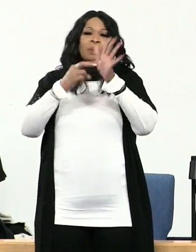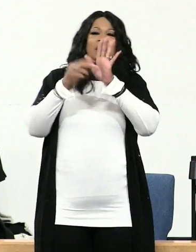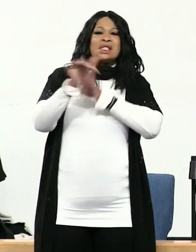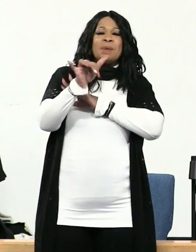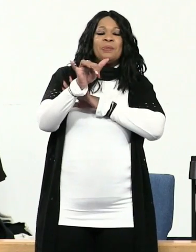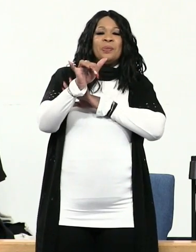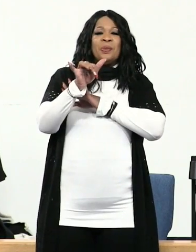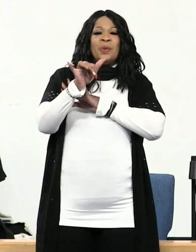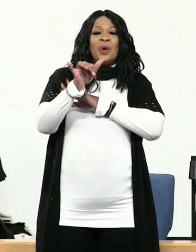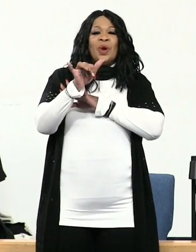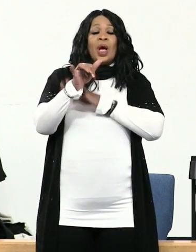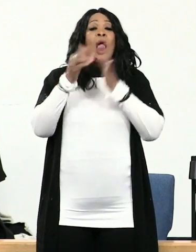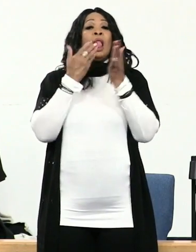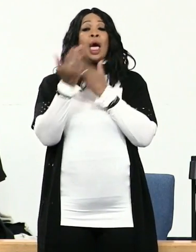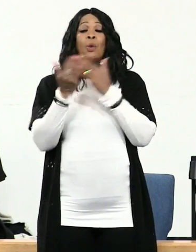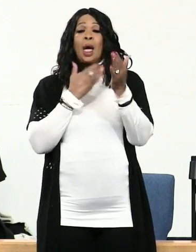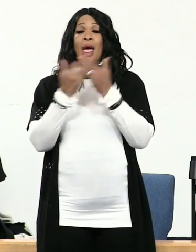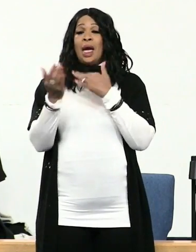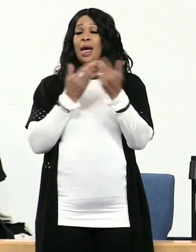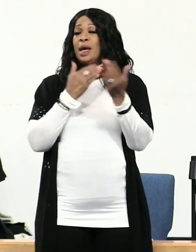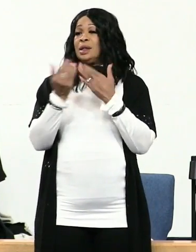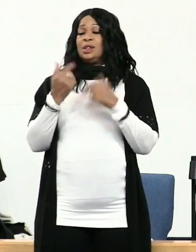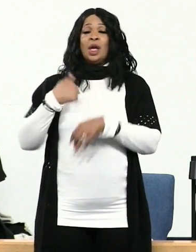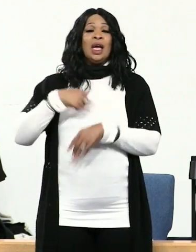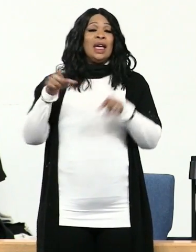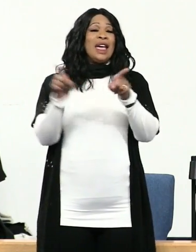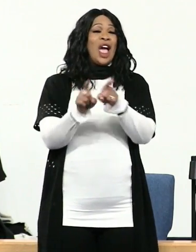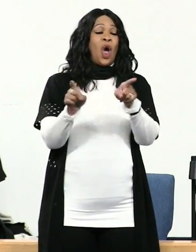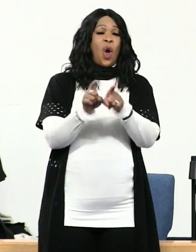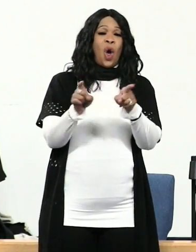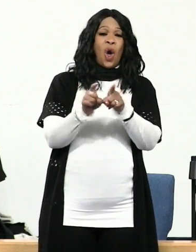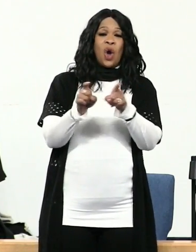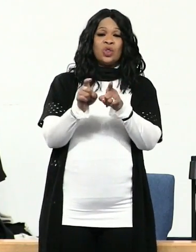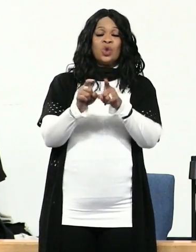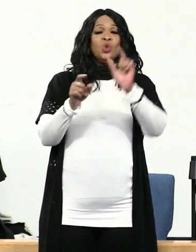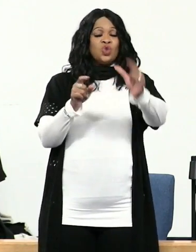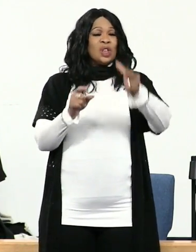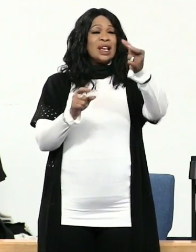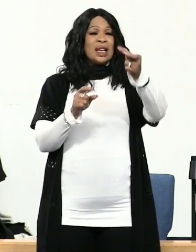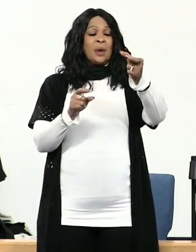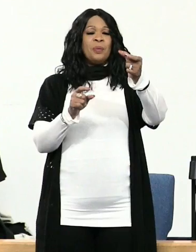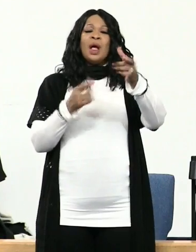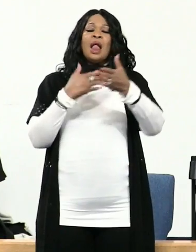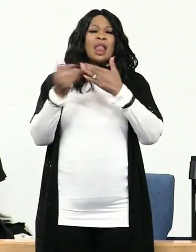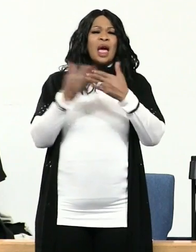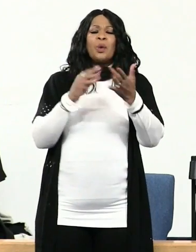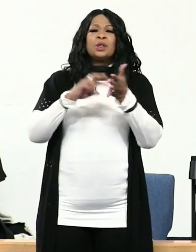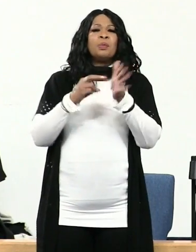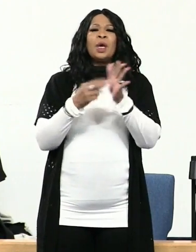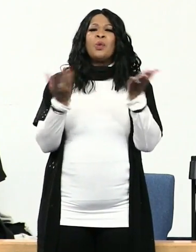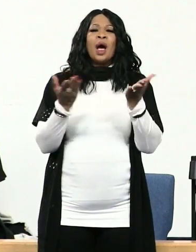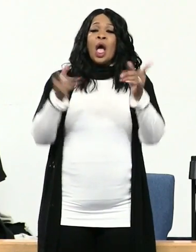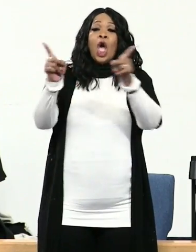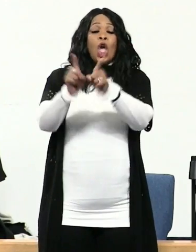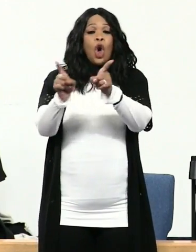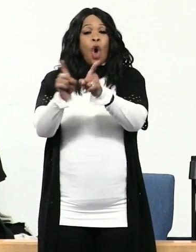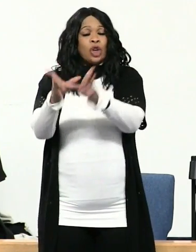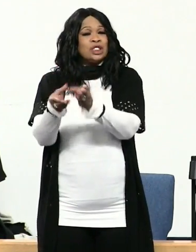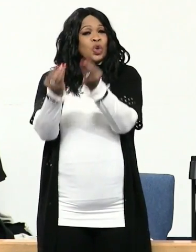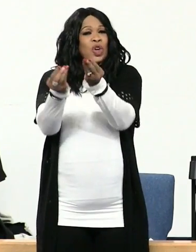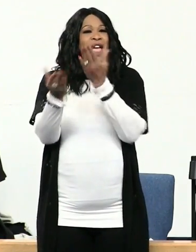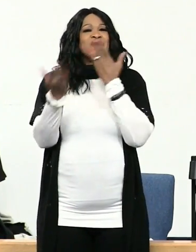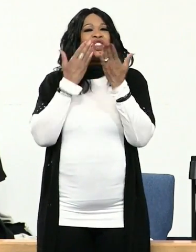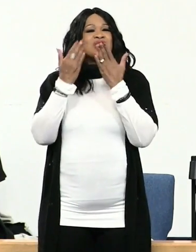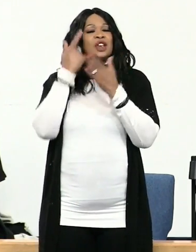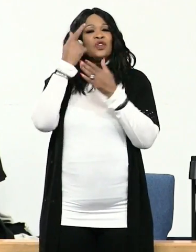says, likewise, he also took the cup. Likewise, meaning he also gave thanks for